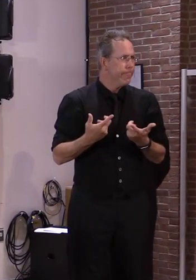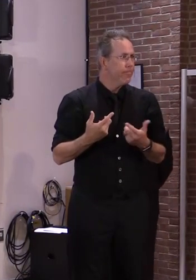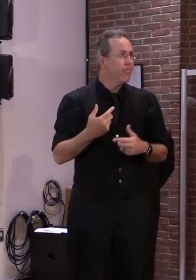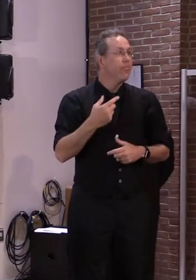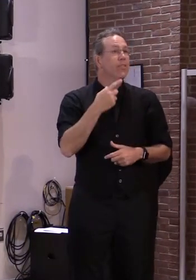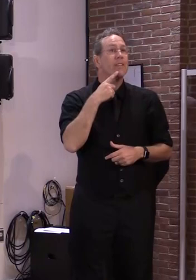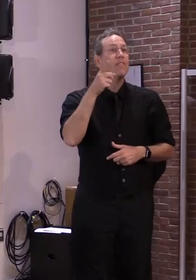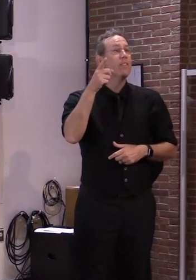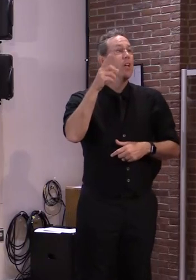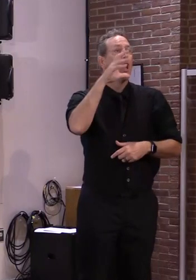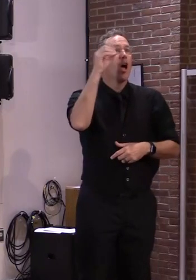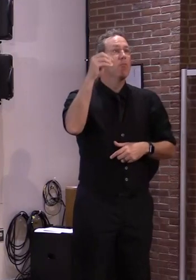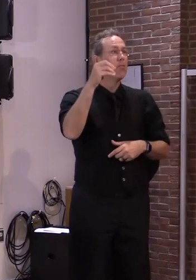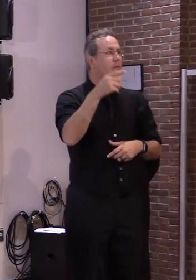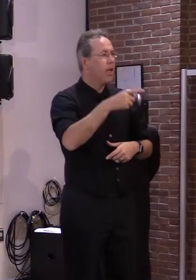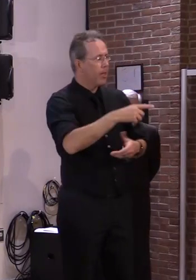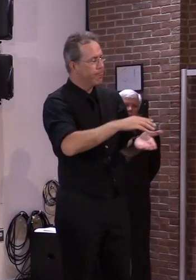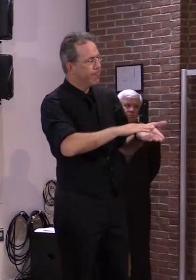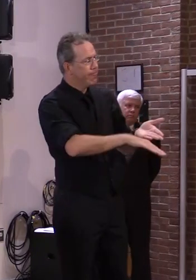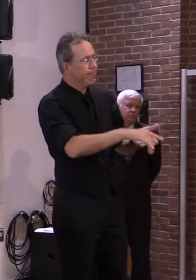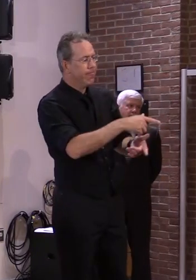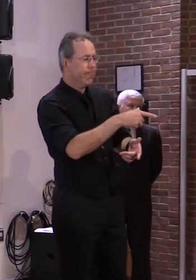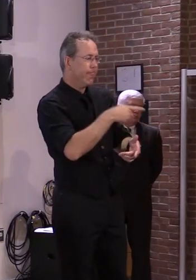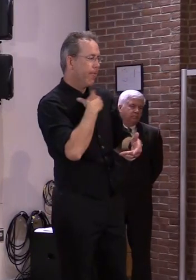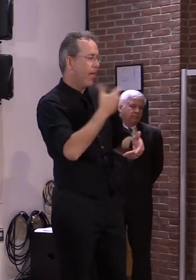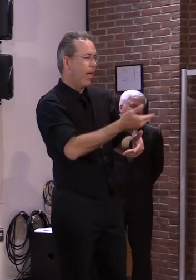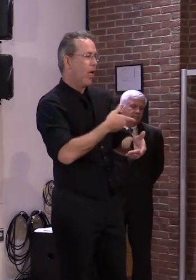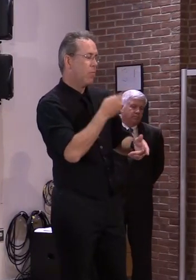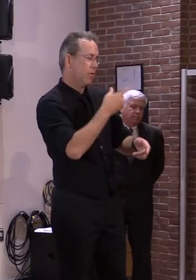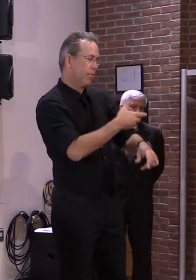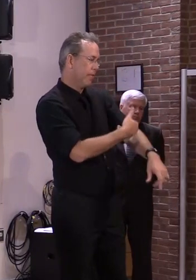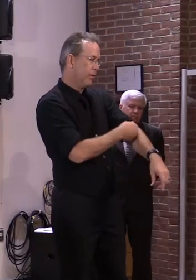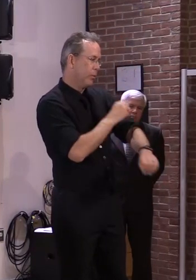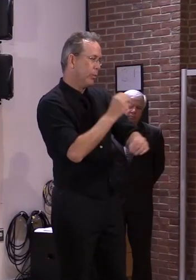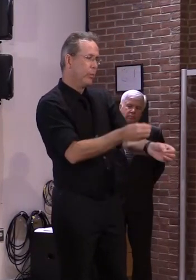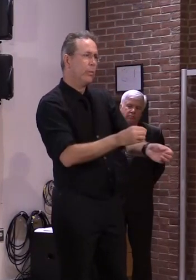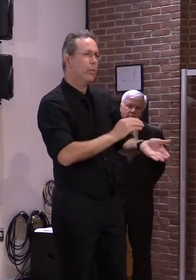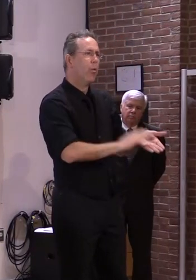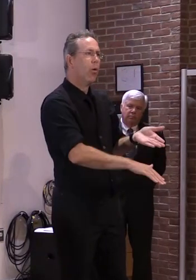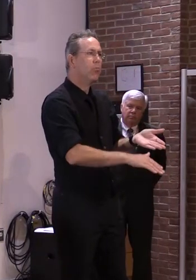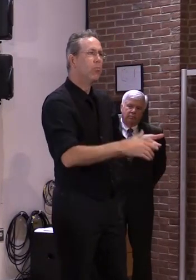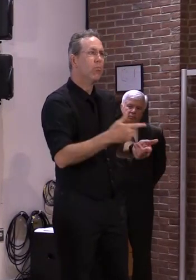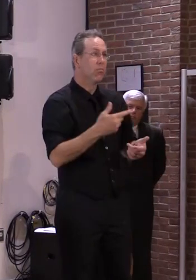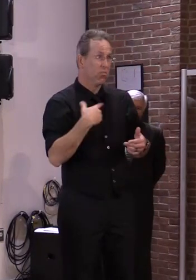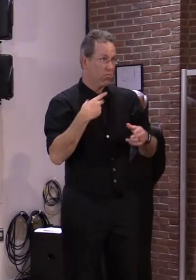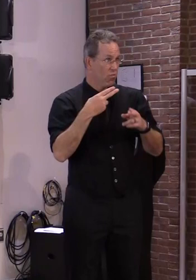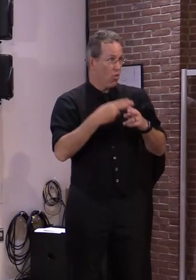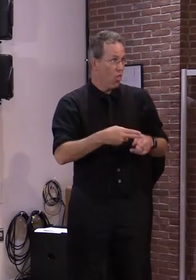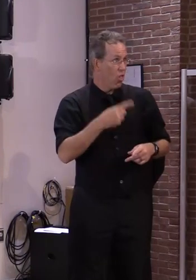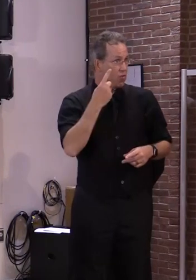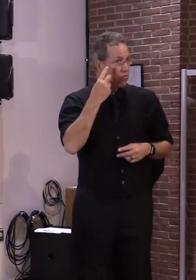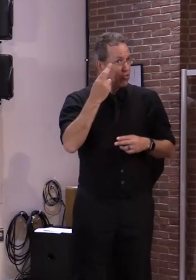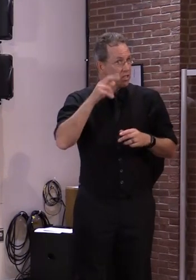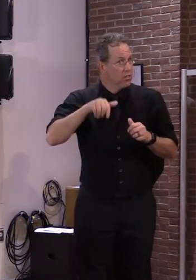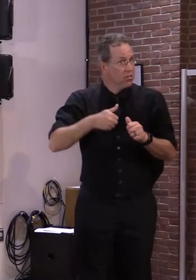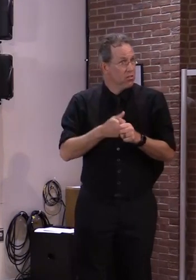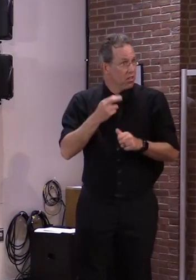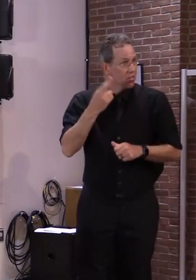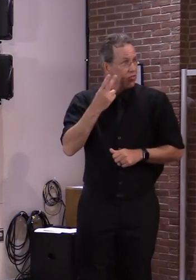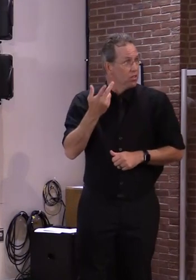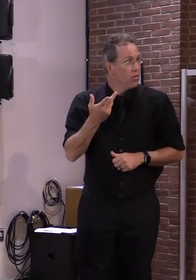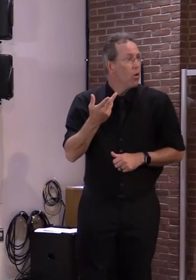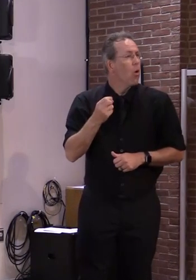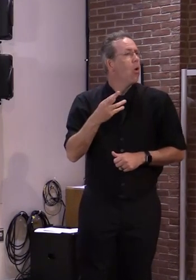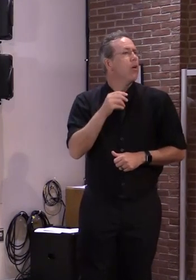the vaccine would be considered for cause or not. And I think that's where it will probably play out in the